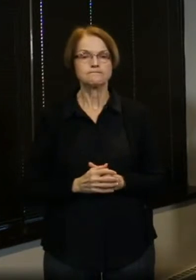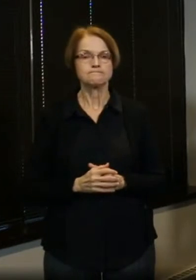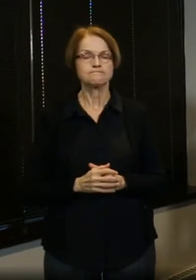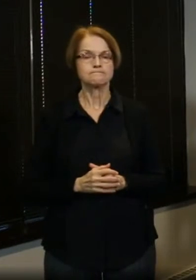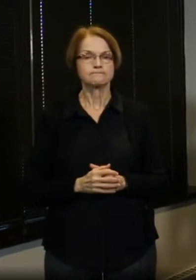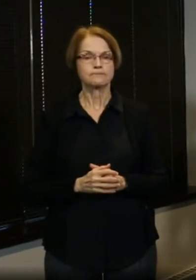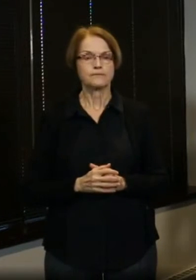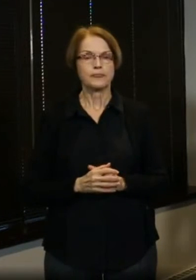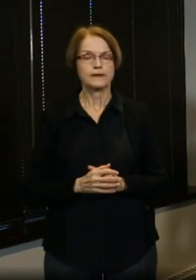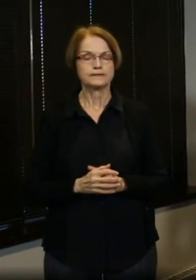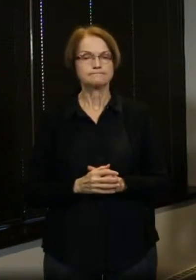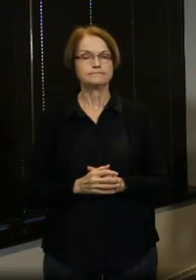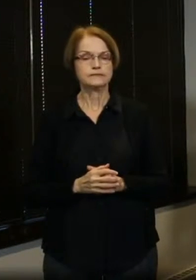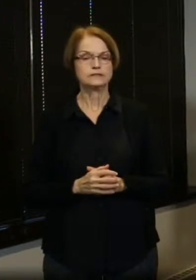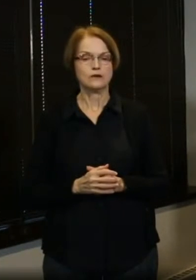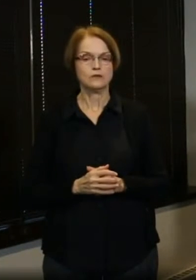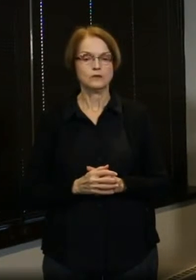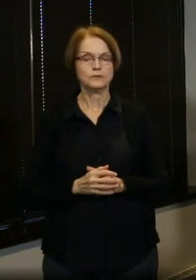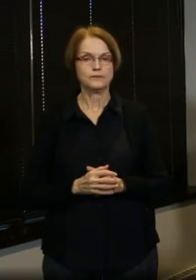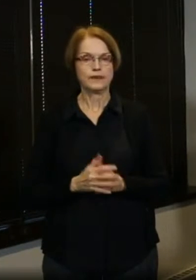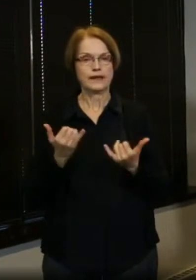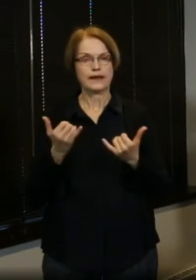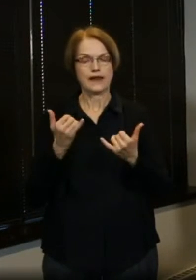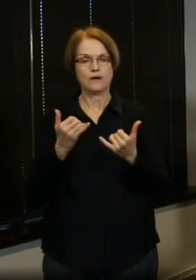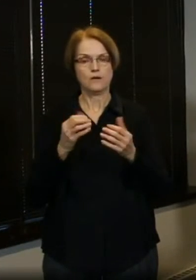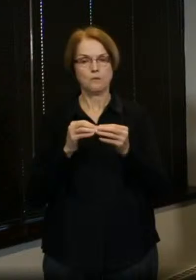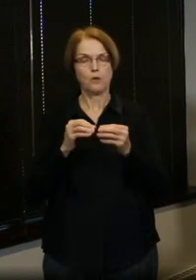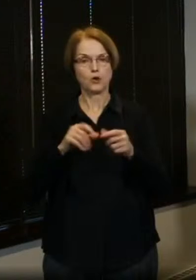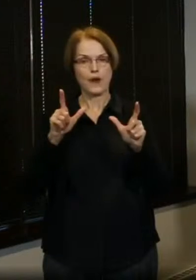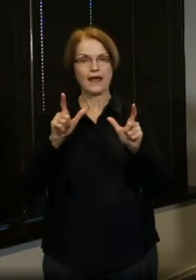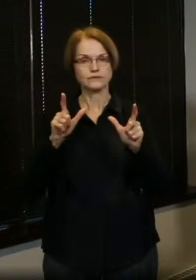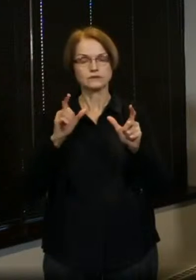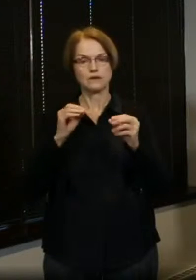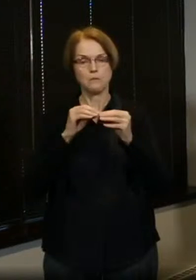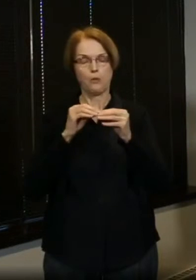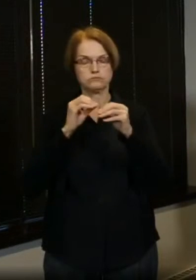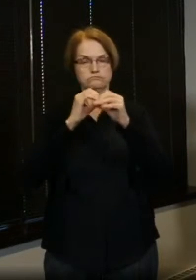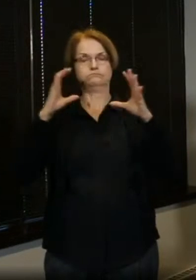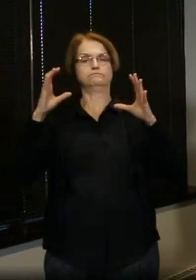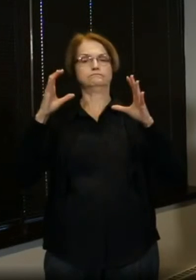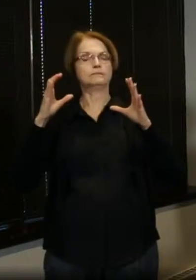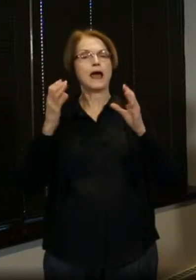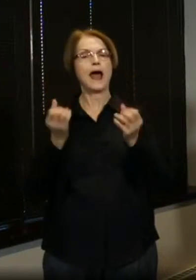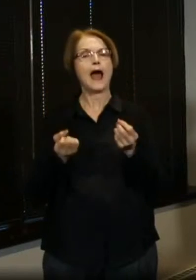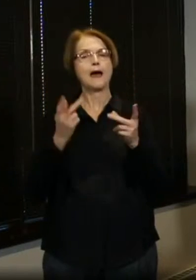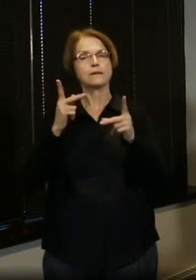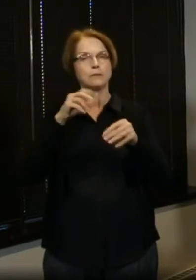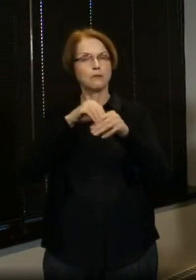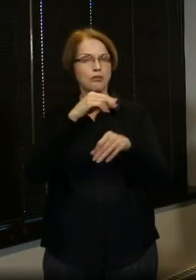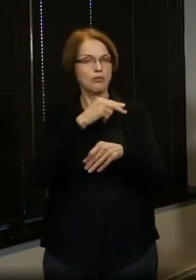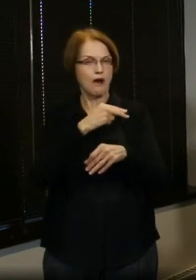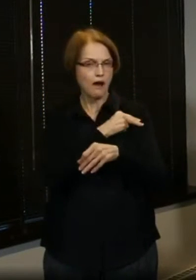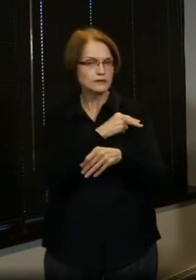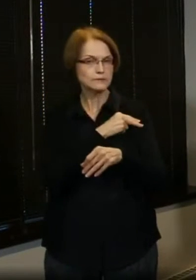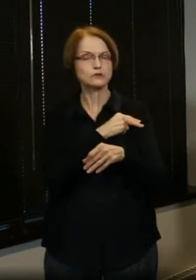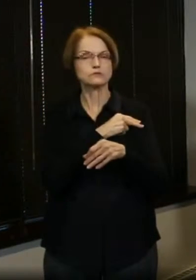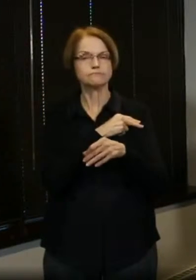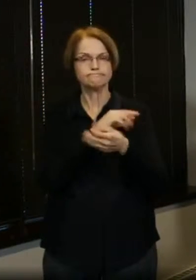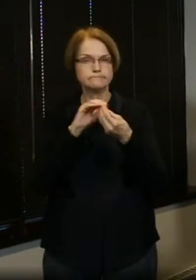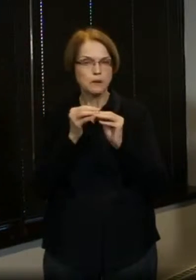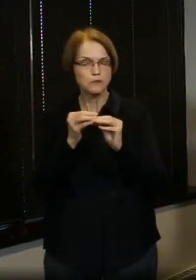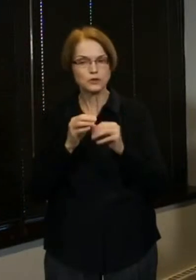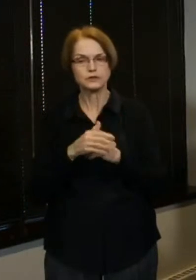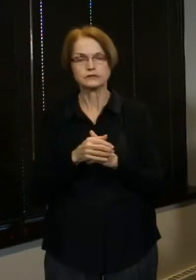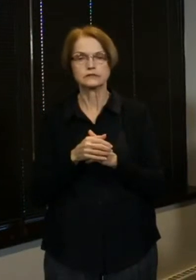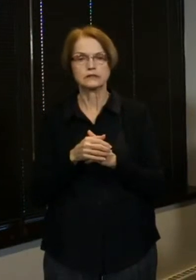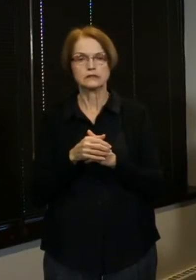These are just some enlarged graphs showing where we are with our inpatient census in the models. So again, between